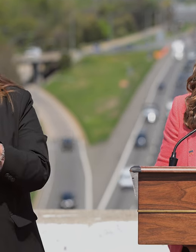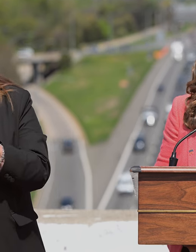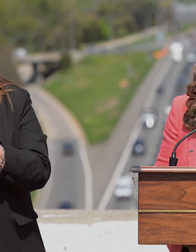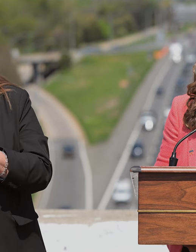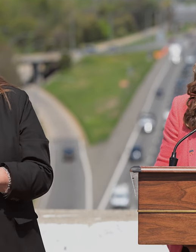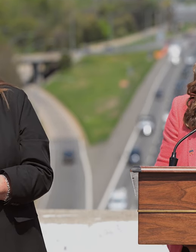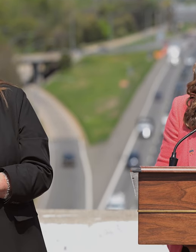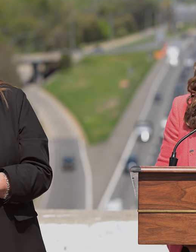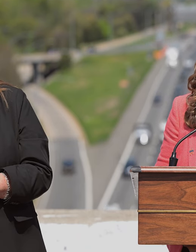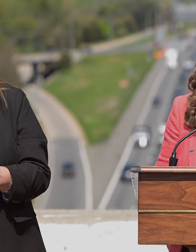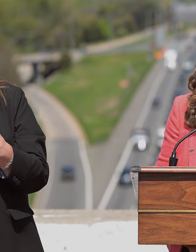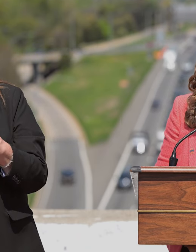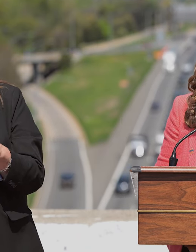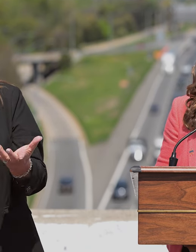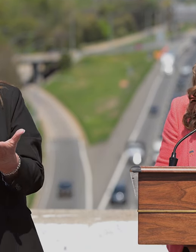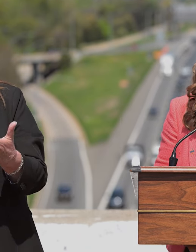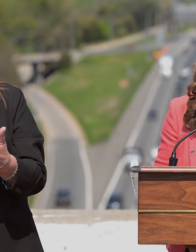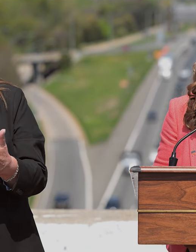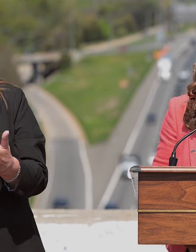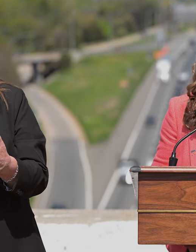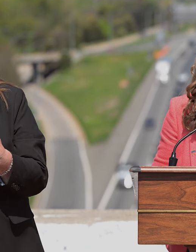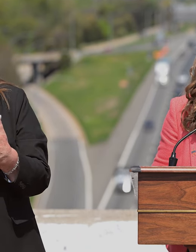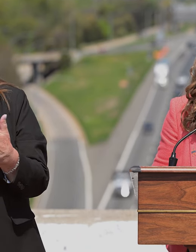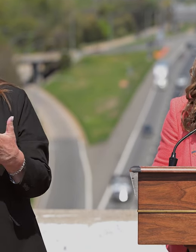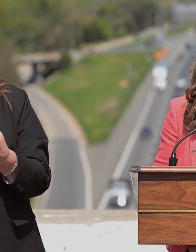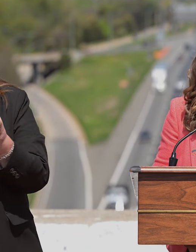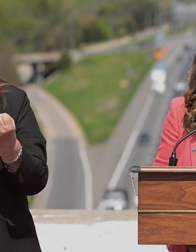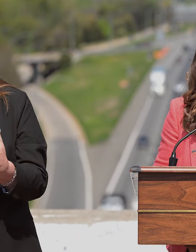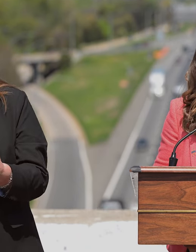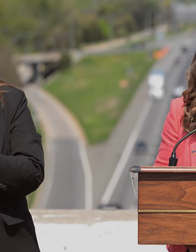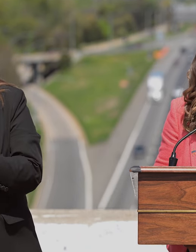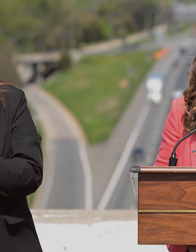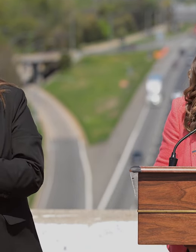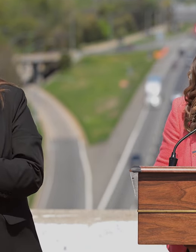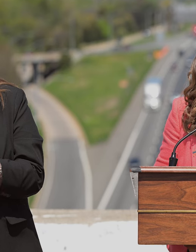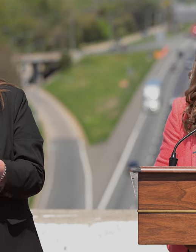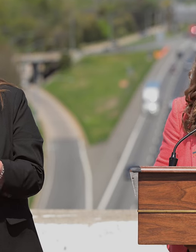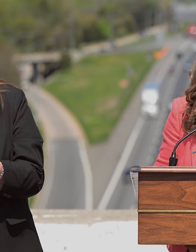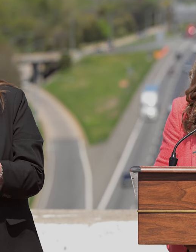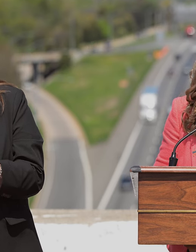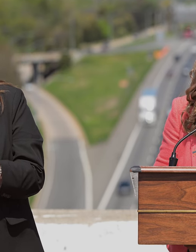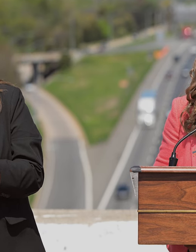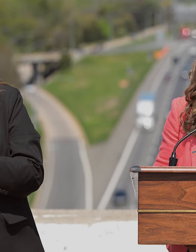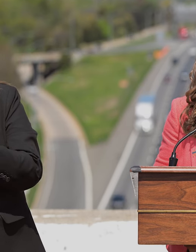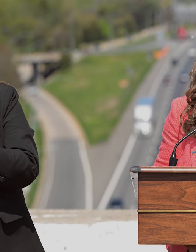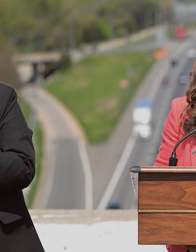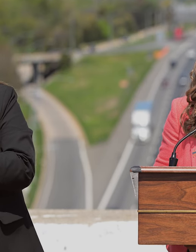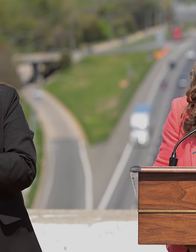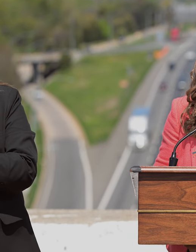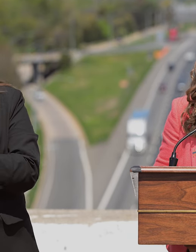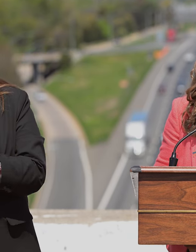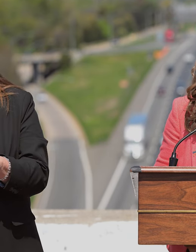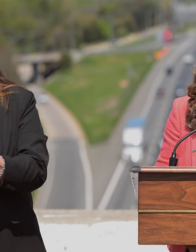crashes are a direct result from bad choices that drivers made or failed to make, either before they